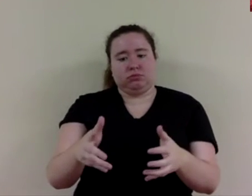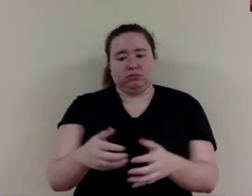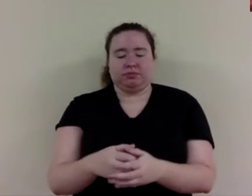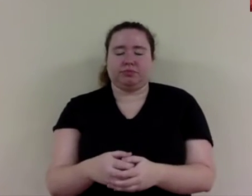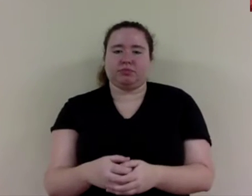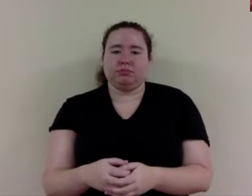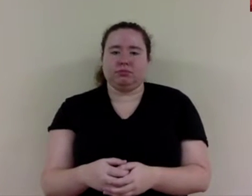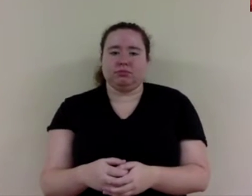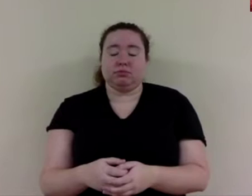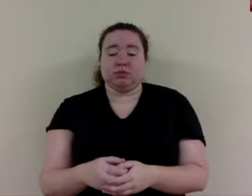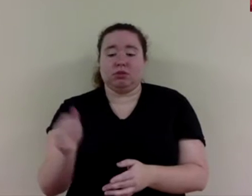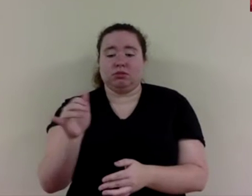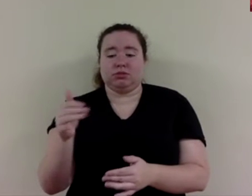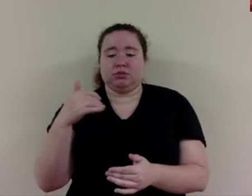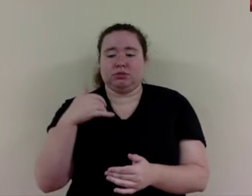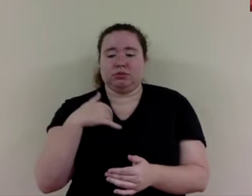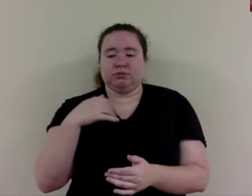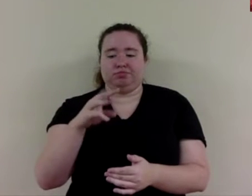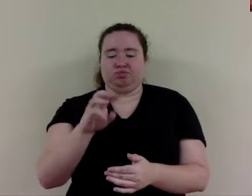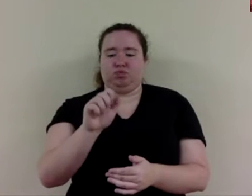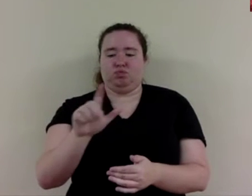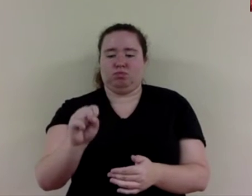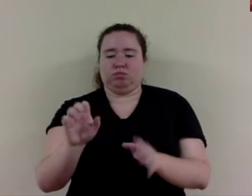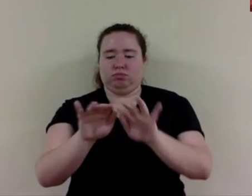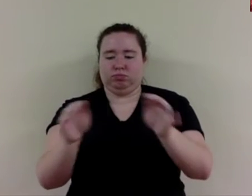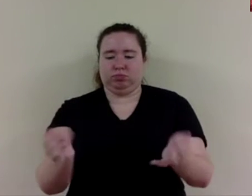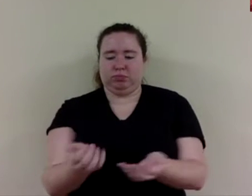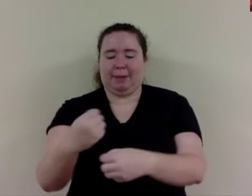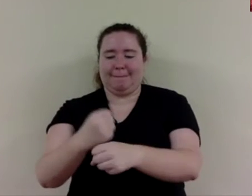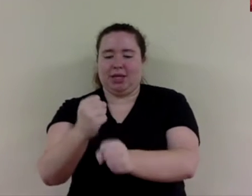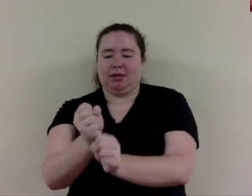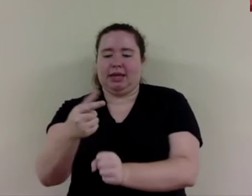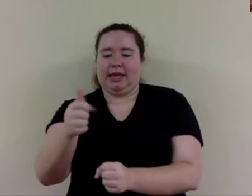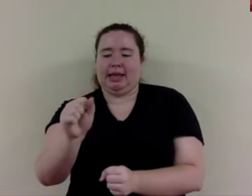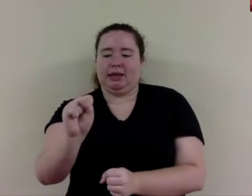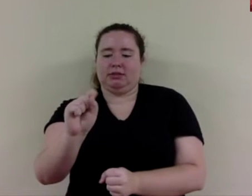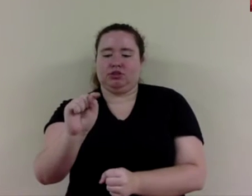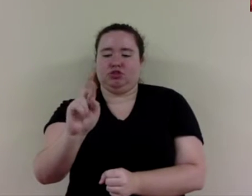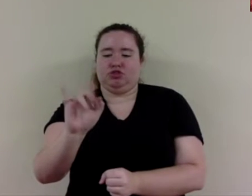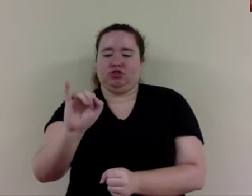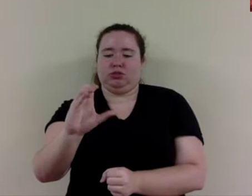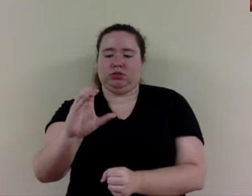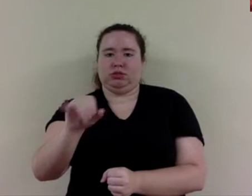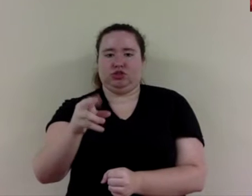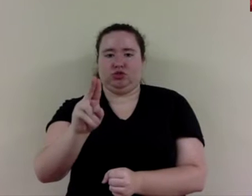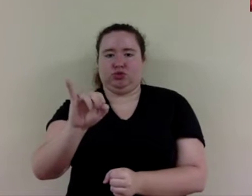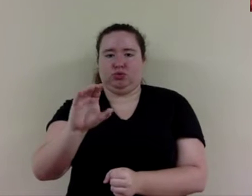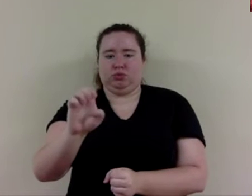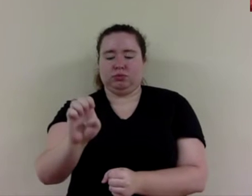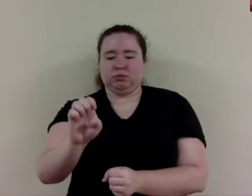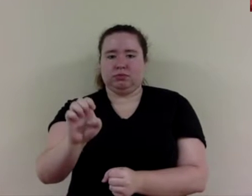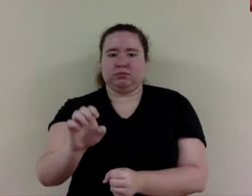fashion. Additionally, the walls of the stomach produce a fluid known as gastric juice. Gastric juice primarily will